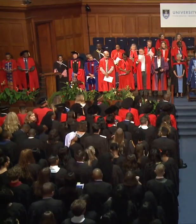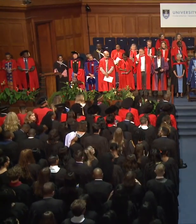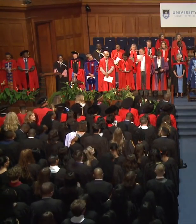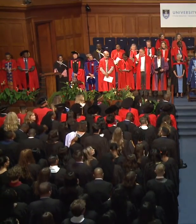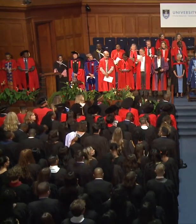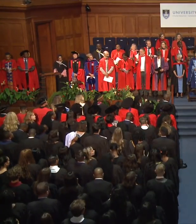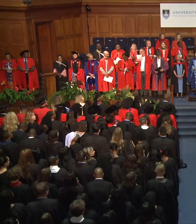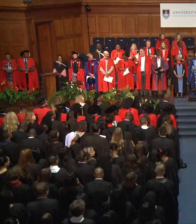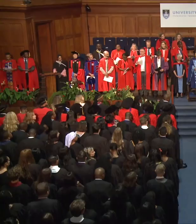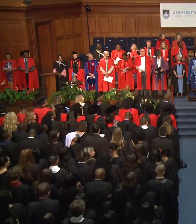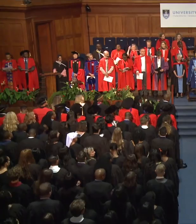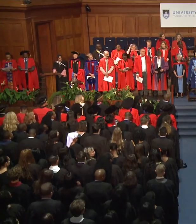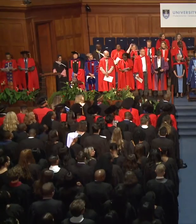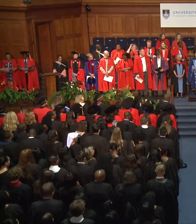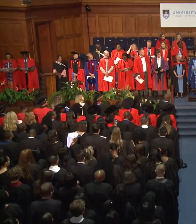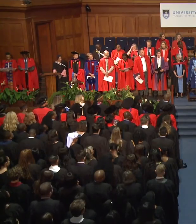the university dedication.